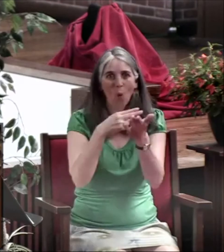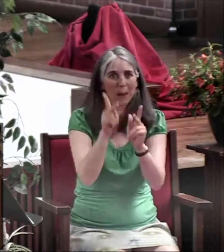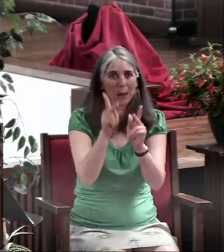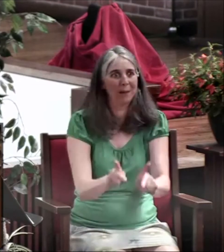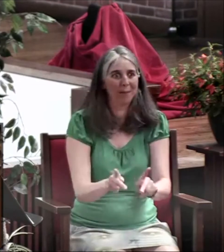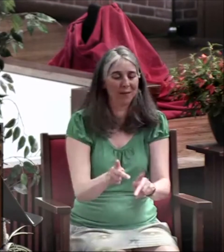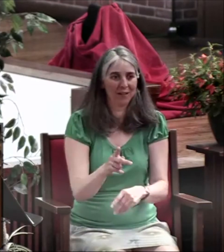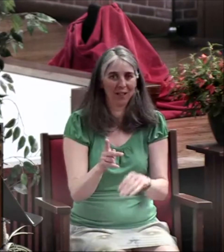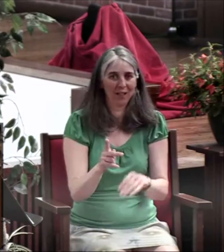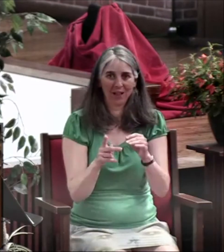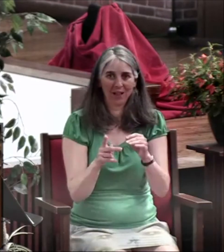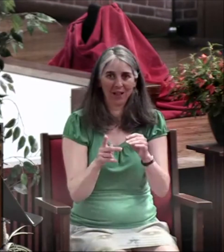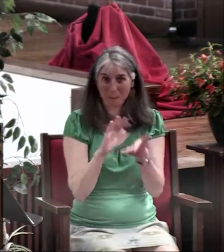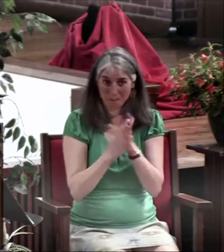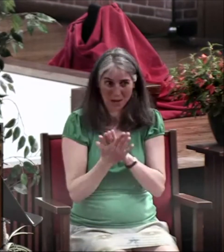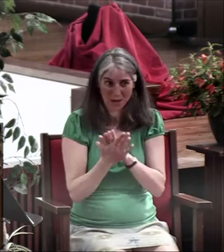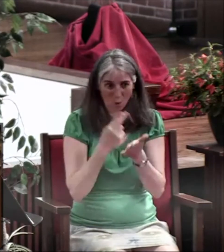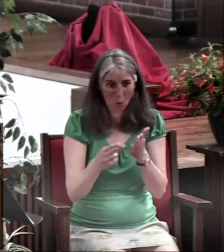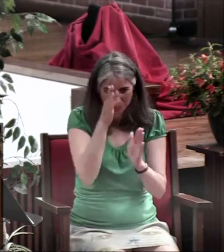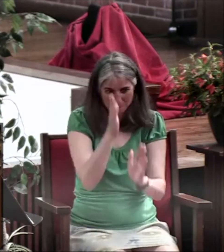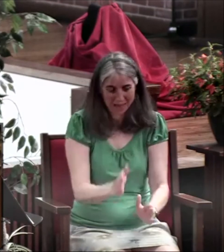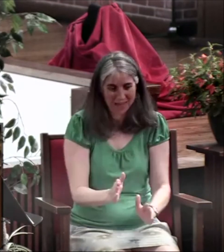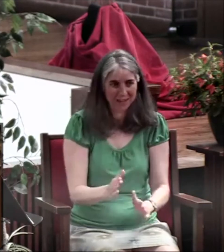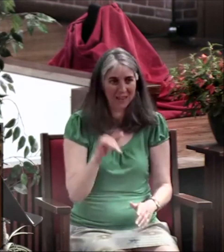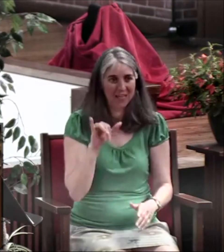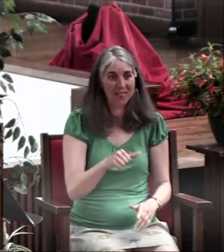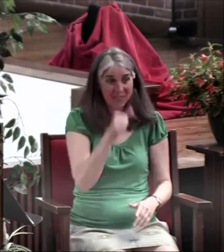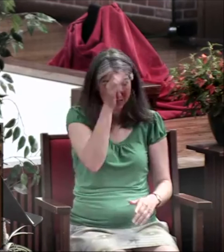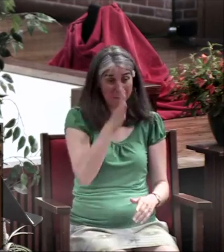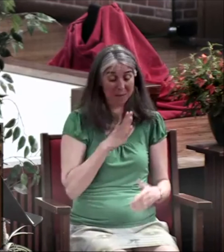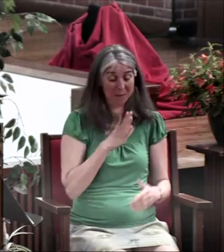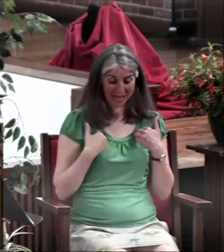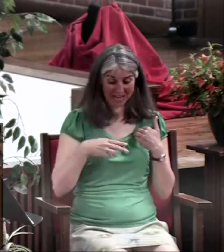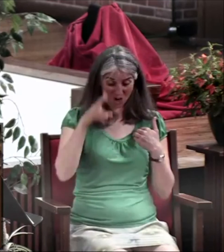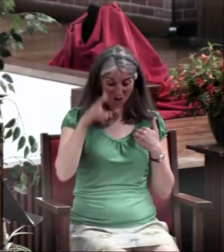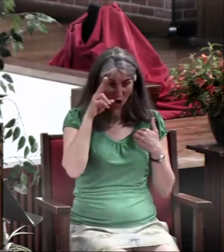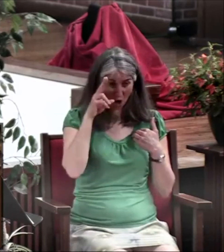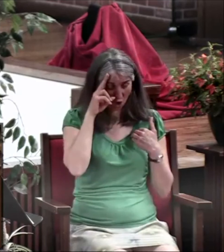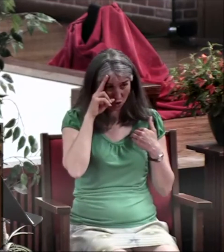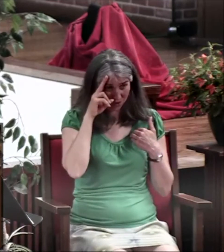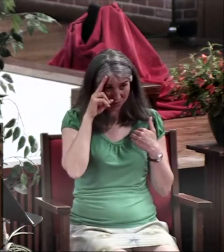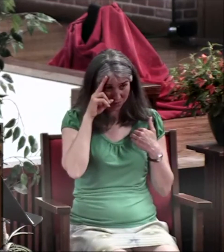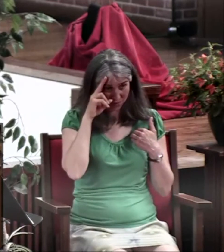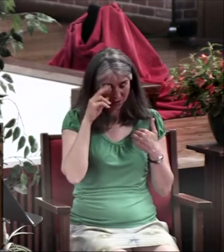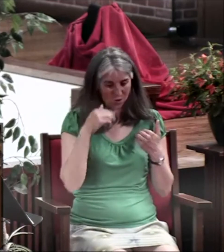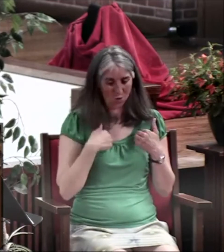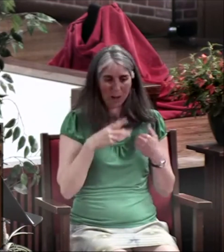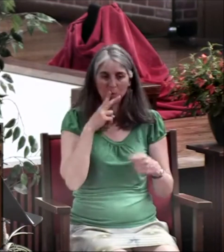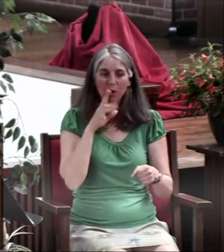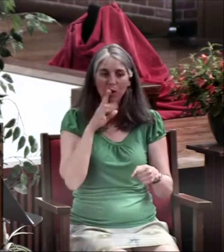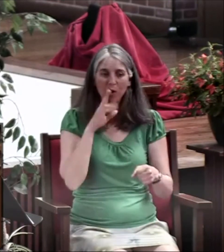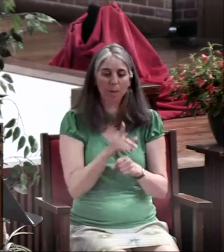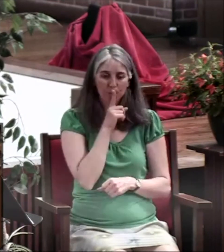incredible. Well, Kirstir had an uncle who took a vow of